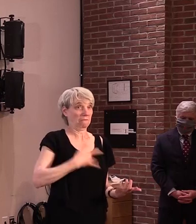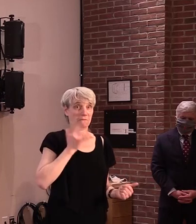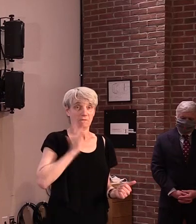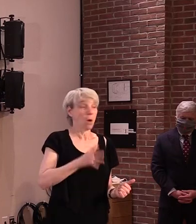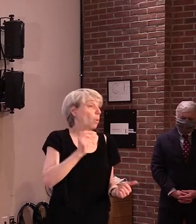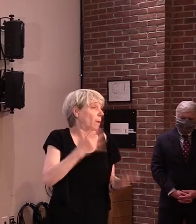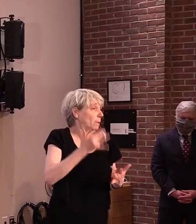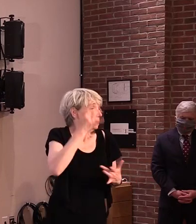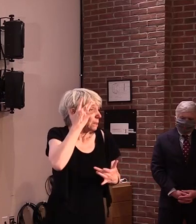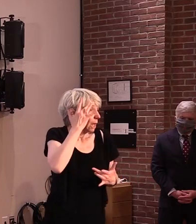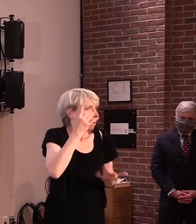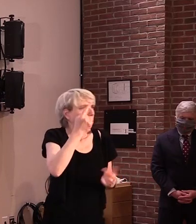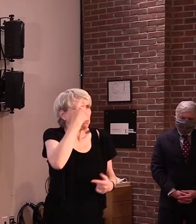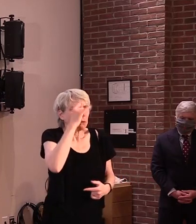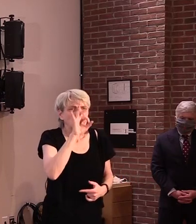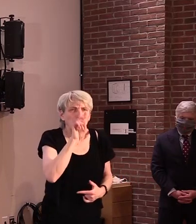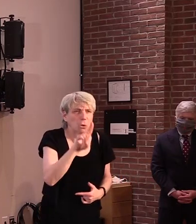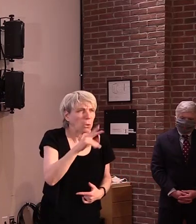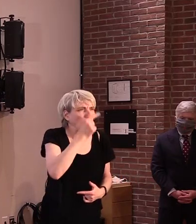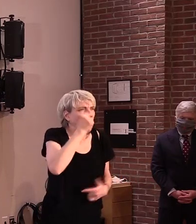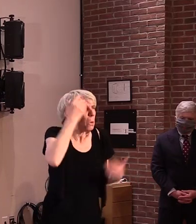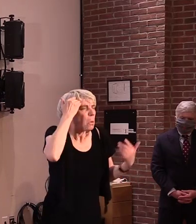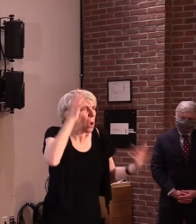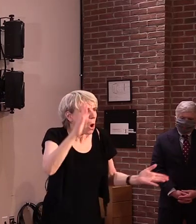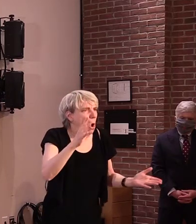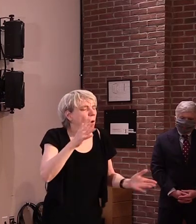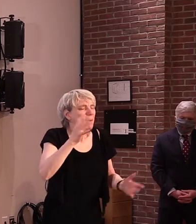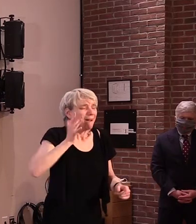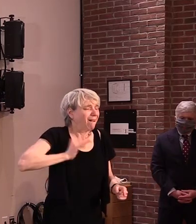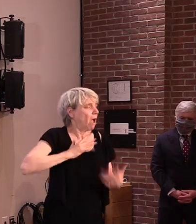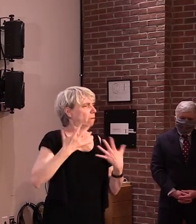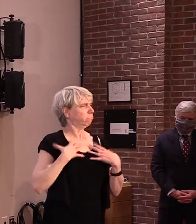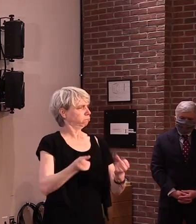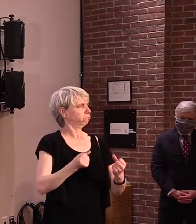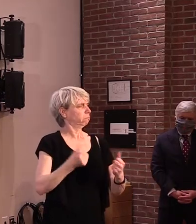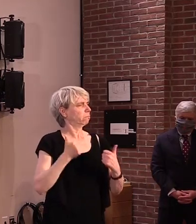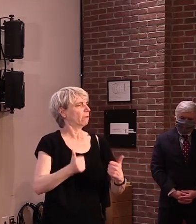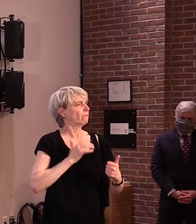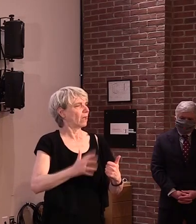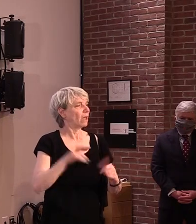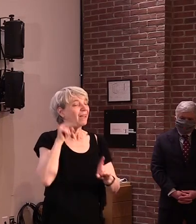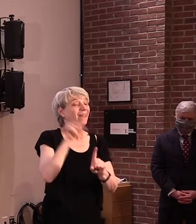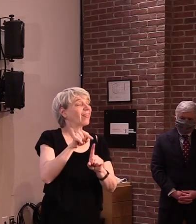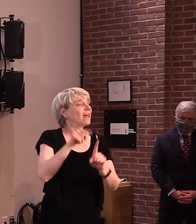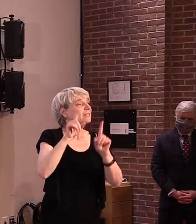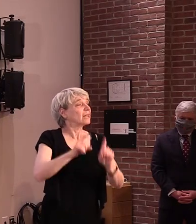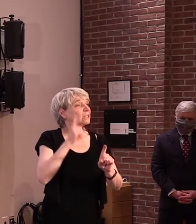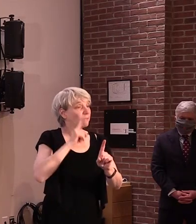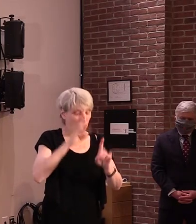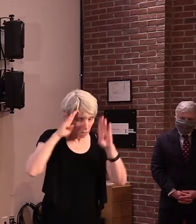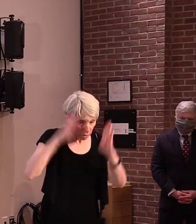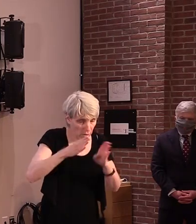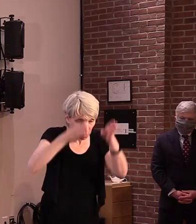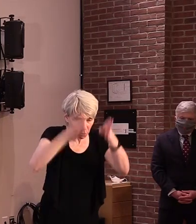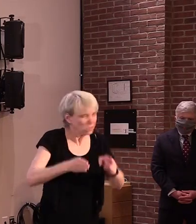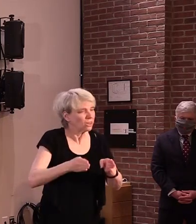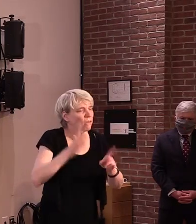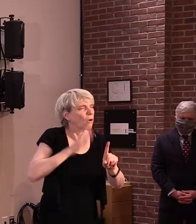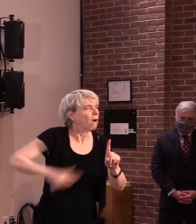symptoms. And pooling them all together to try to reflect the state's experience with the